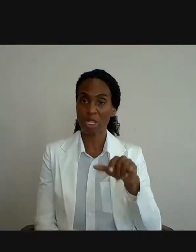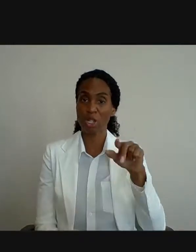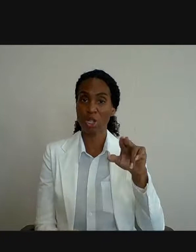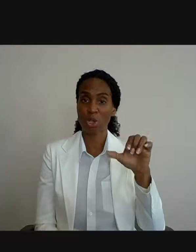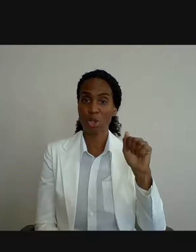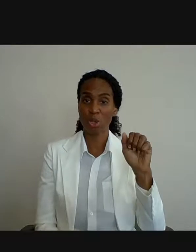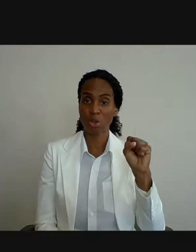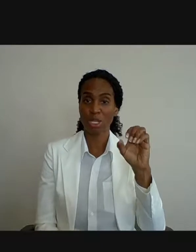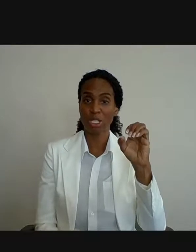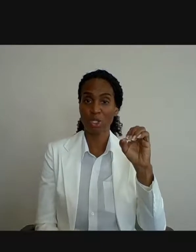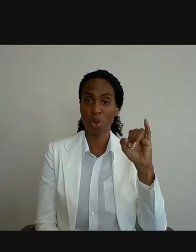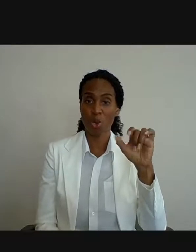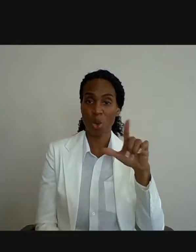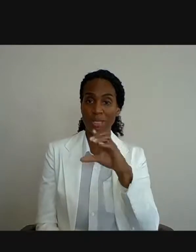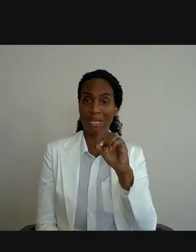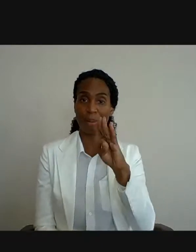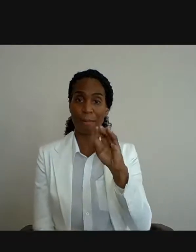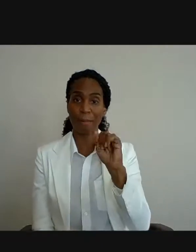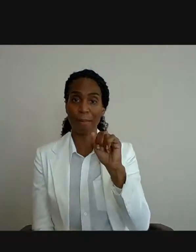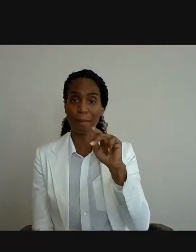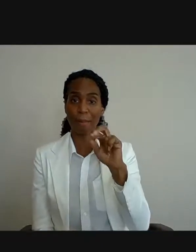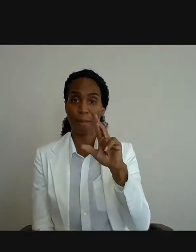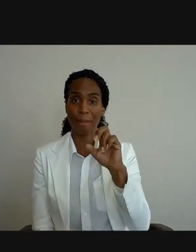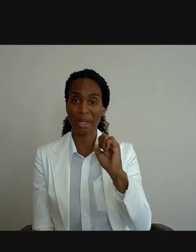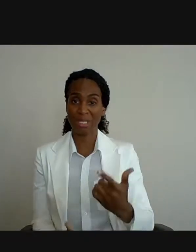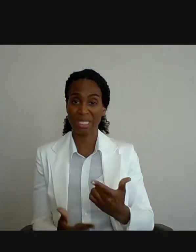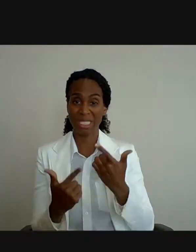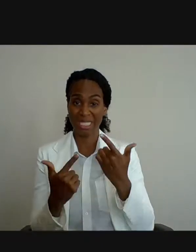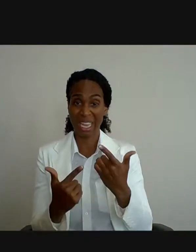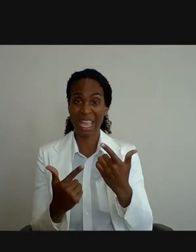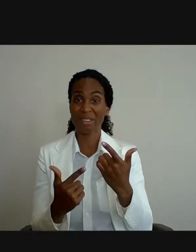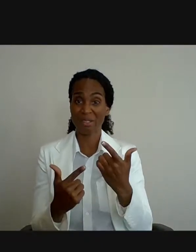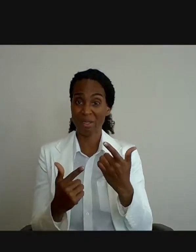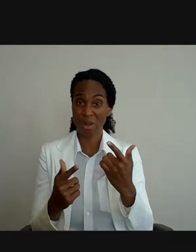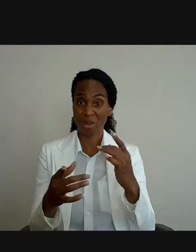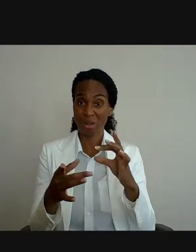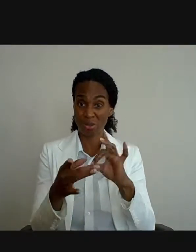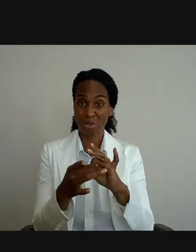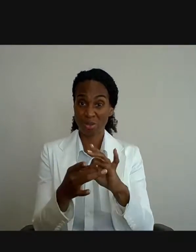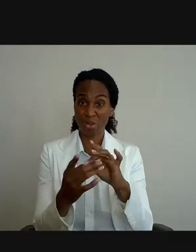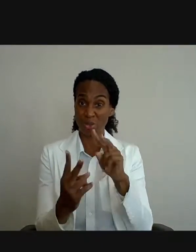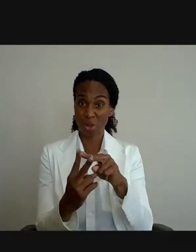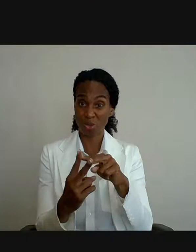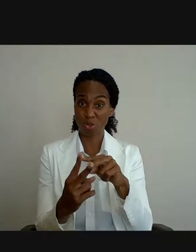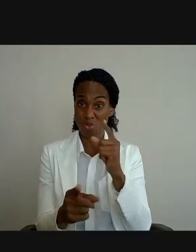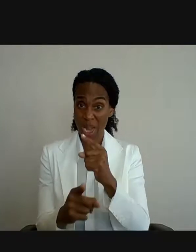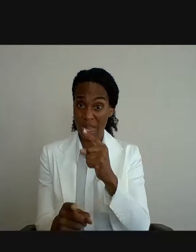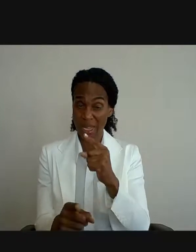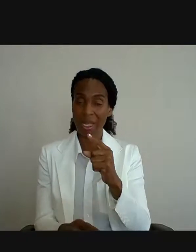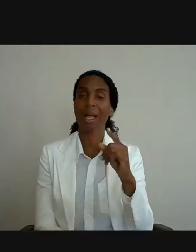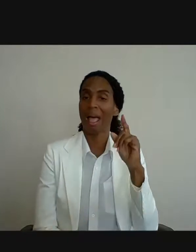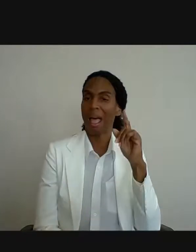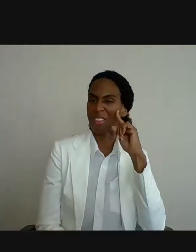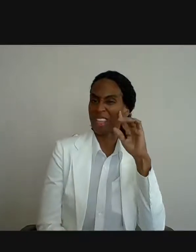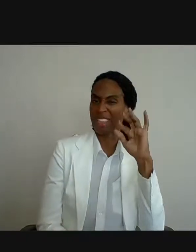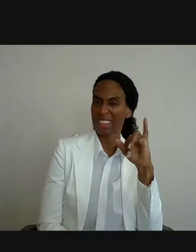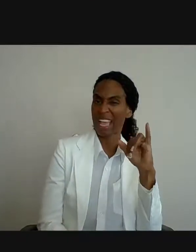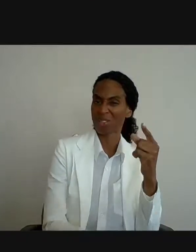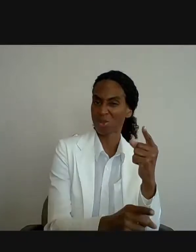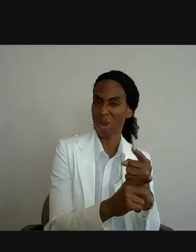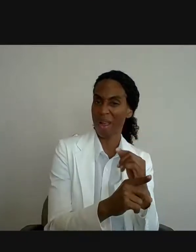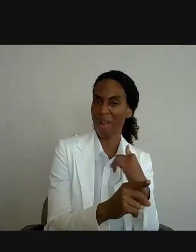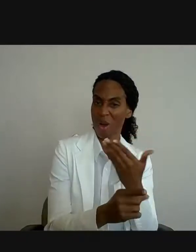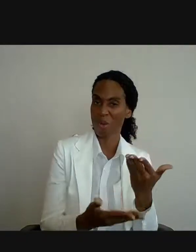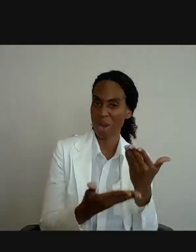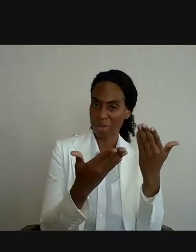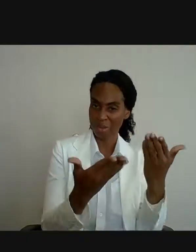Life Fieldhouse for the upcoming seasons and events, right? I think that's a correct assessment. Thank you. Based on our